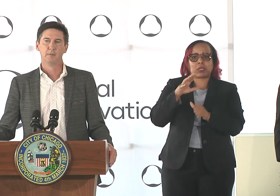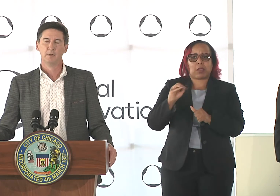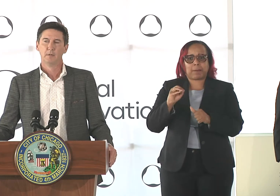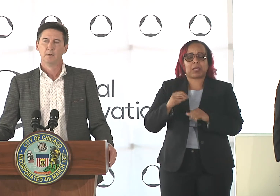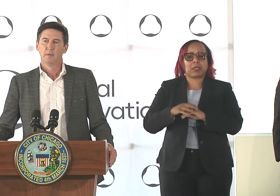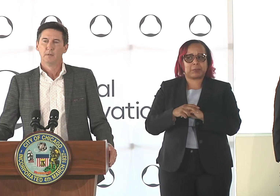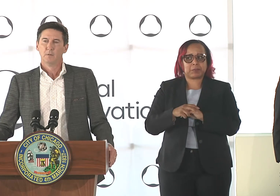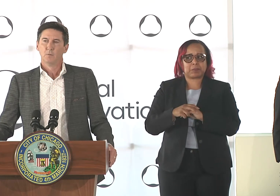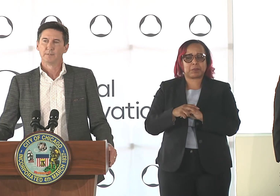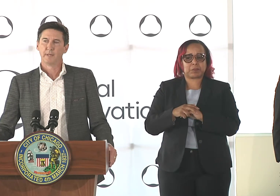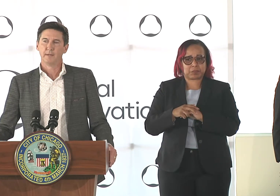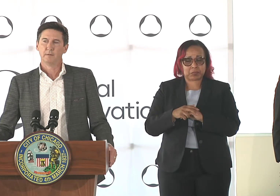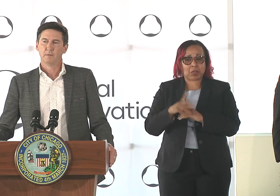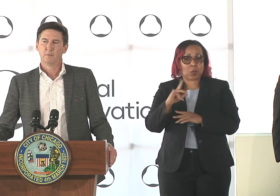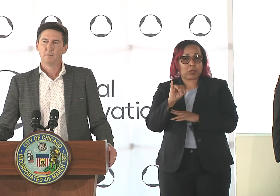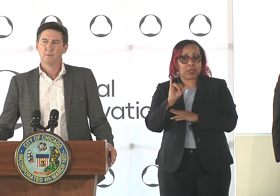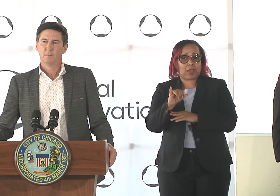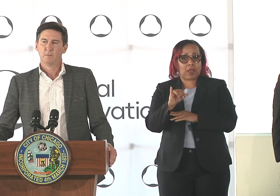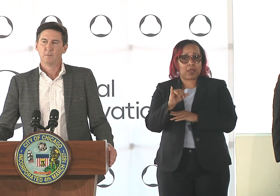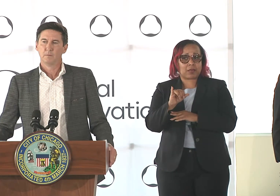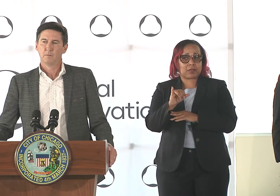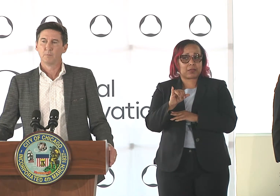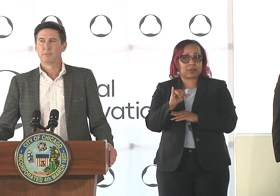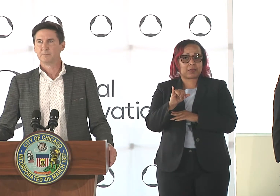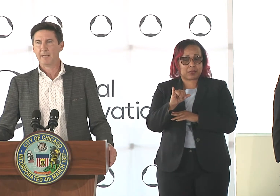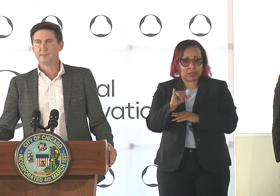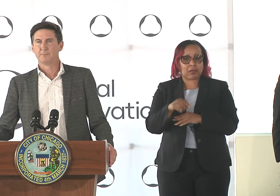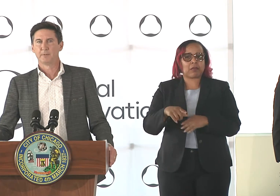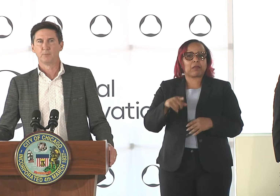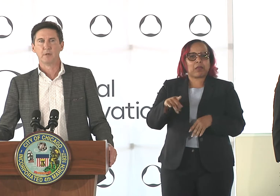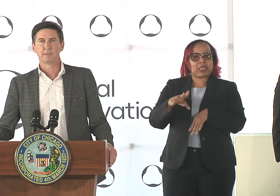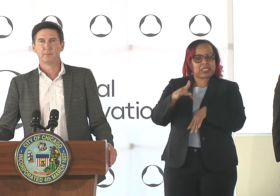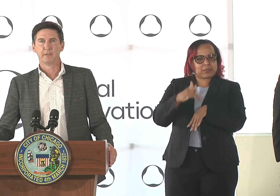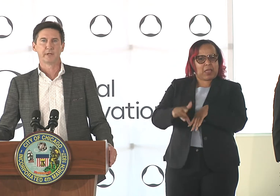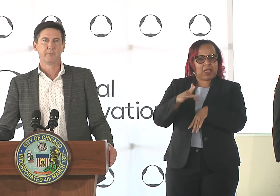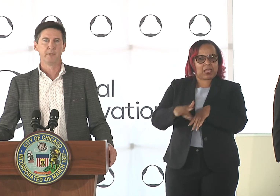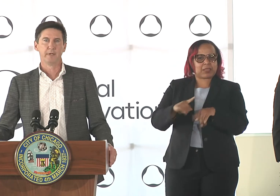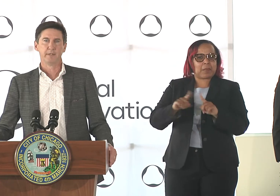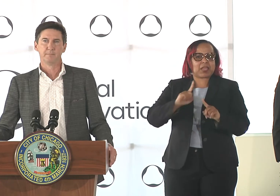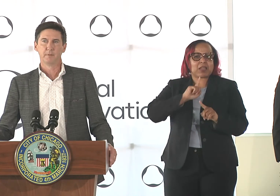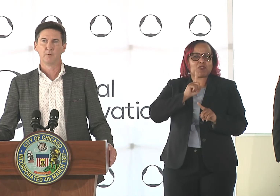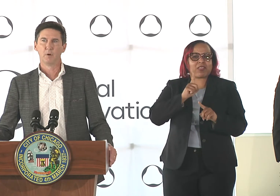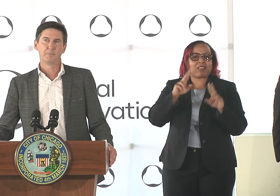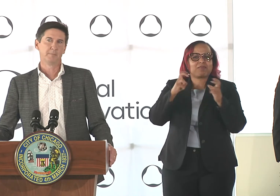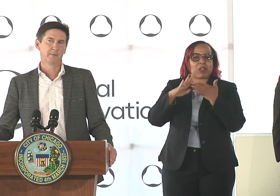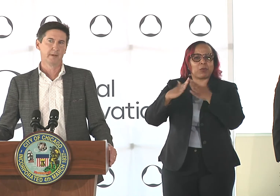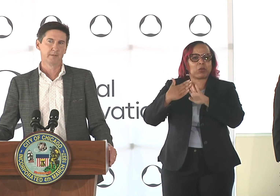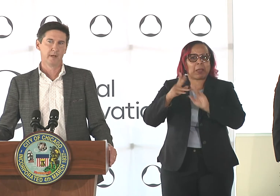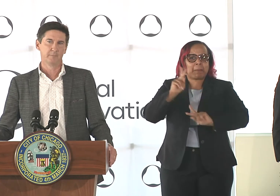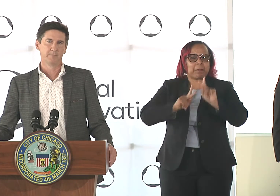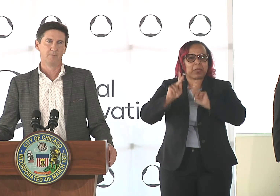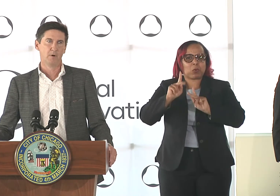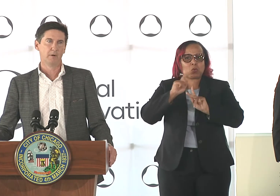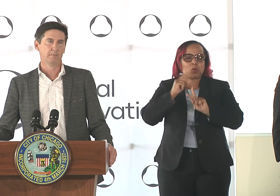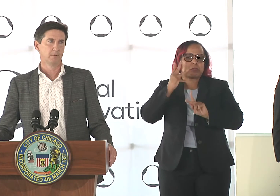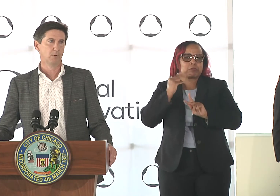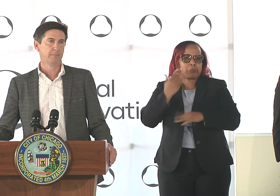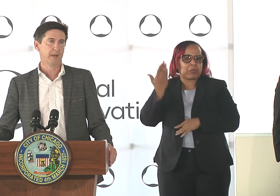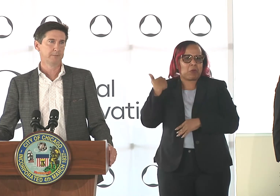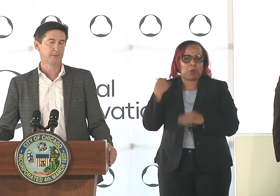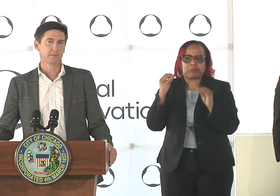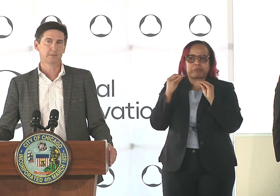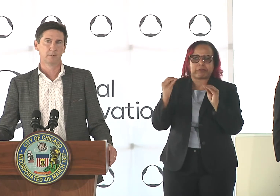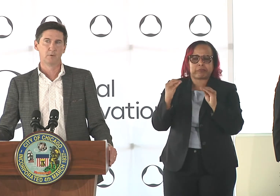Medichem, was that there was space, but there wasn't really a community. There weren't people that had done it before. There